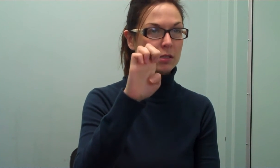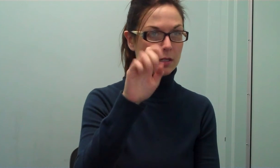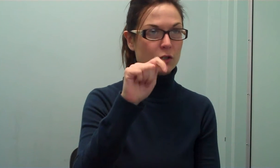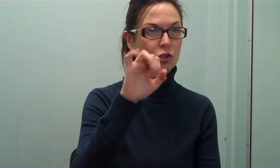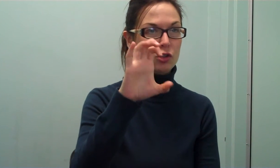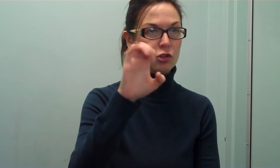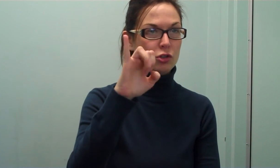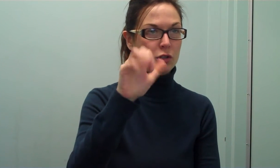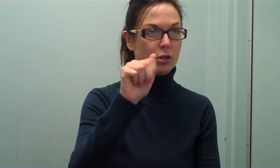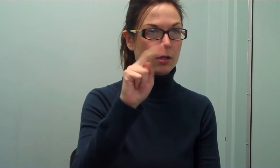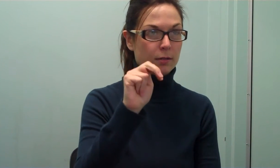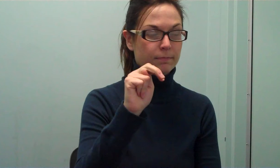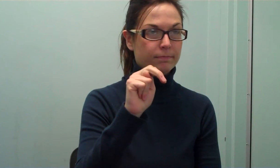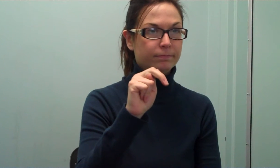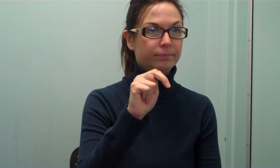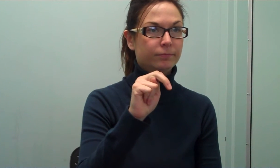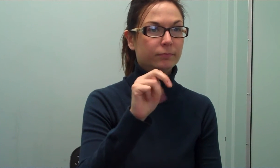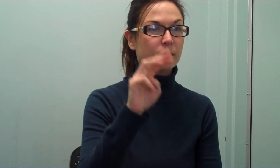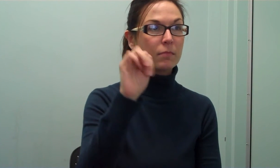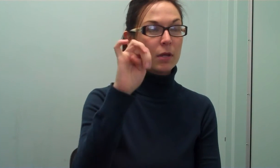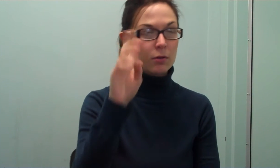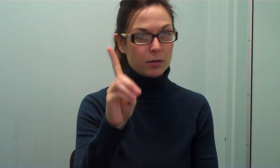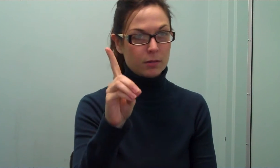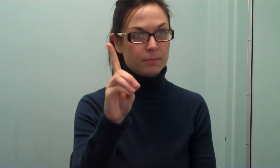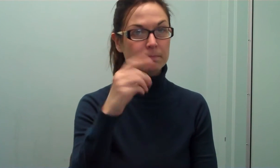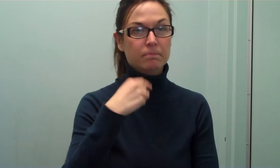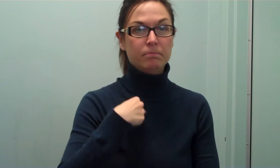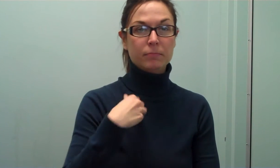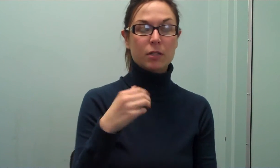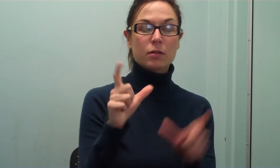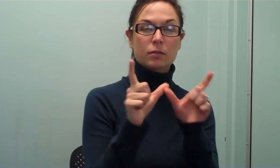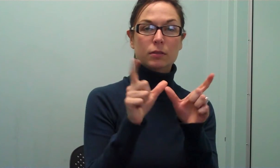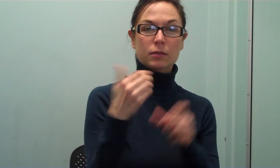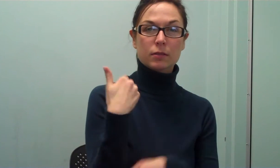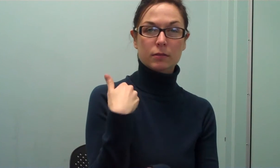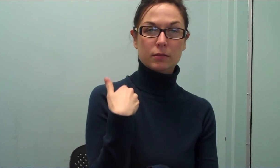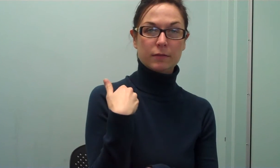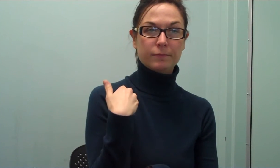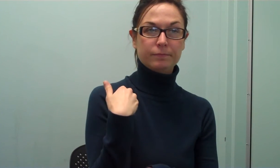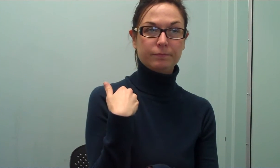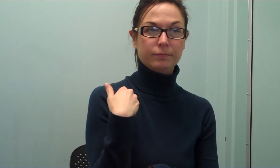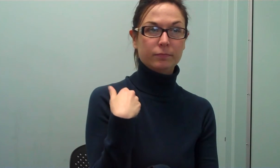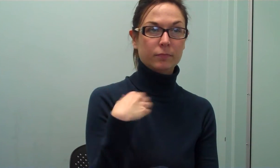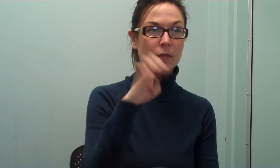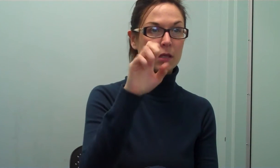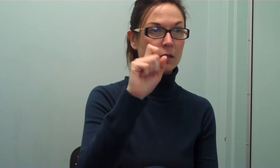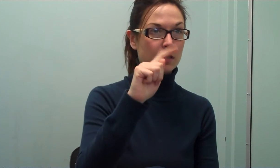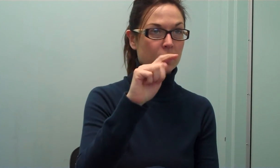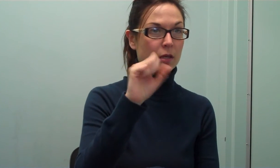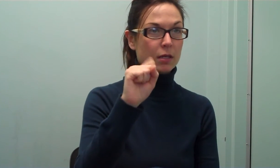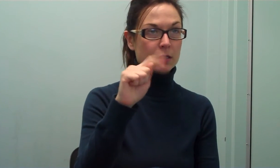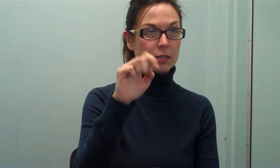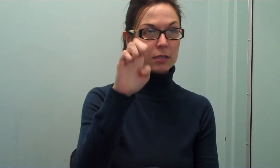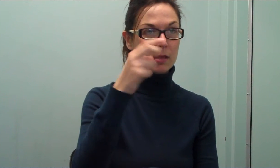state of Maryland, and an esthetician practices skincare, makeup, and waxing, and I've been doing